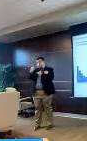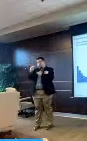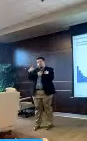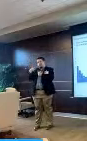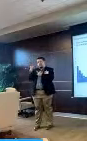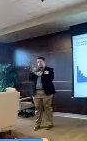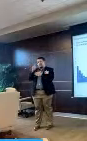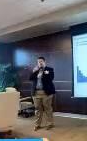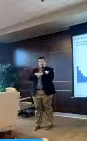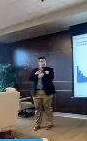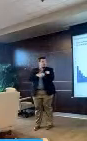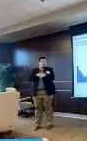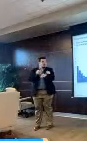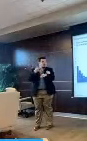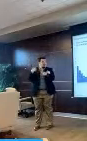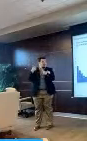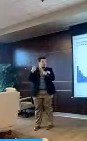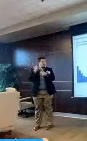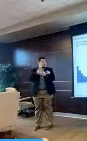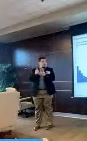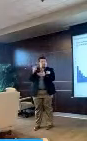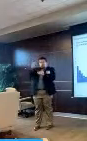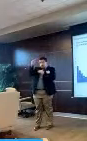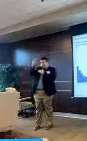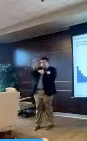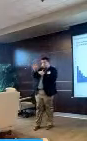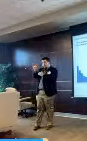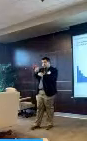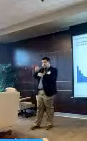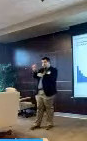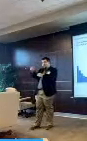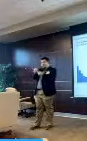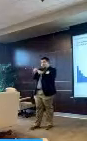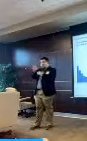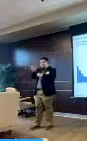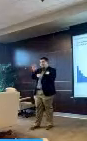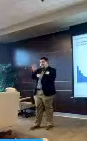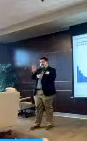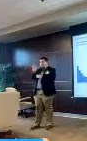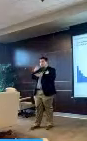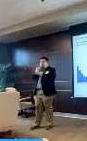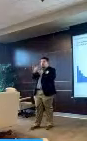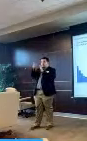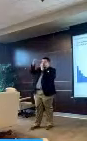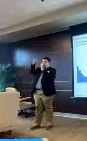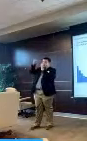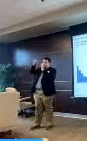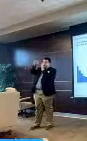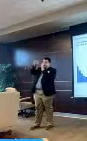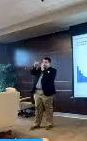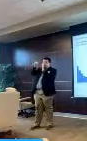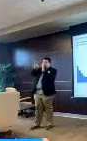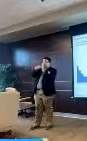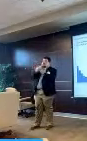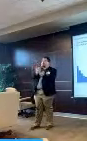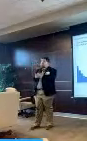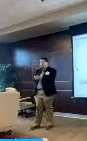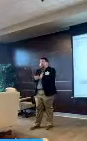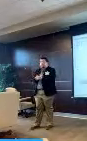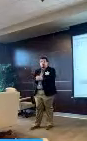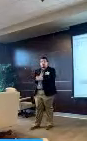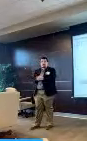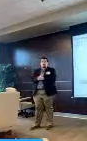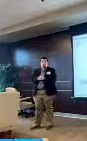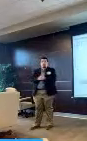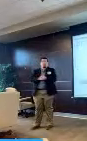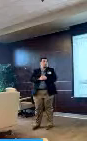since that period. Since last week, we've dropped about 20% in the number of cases. So very good trend now of declining cases. Let's go to